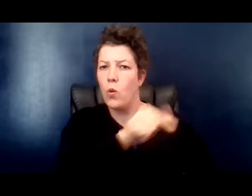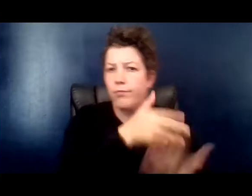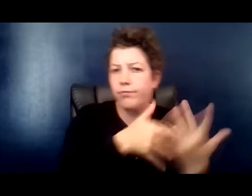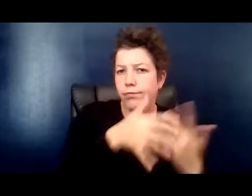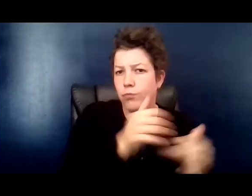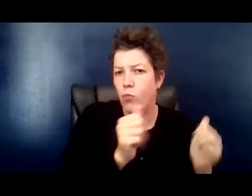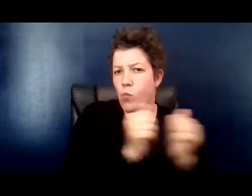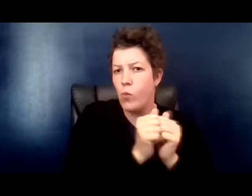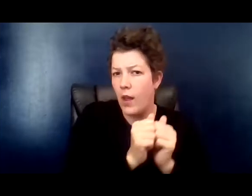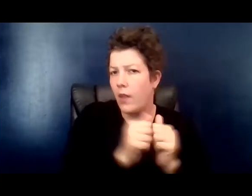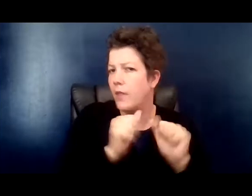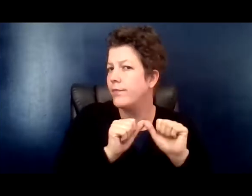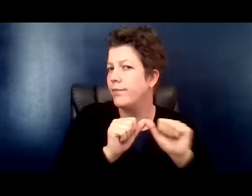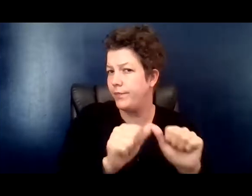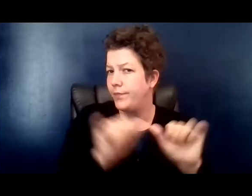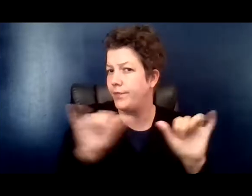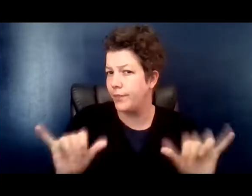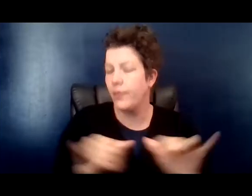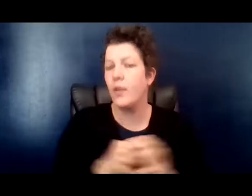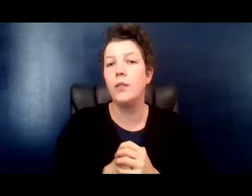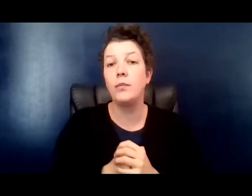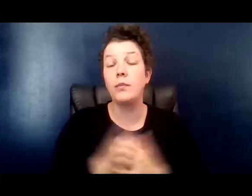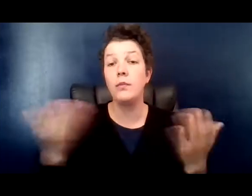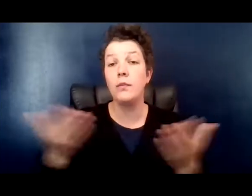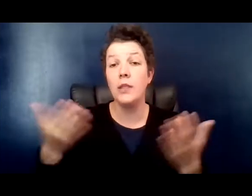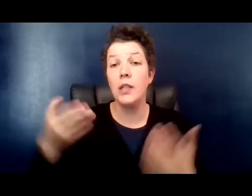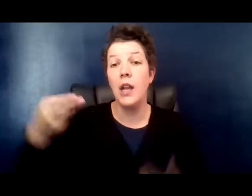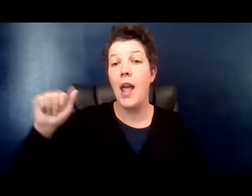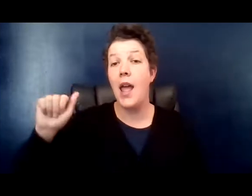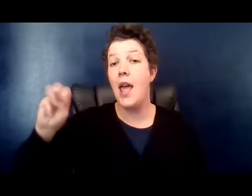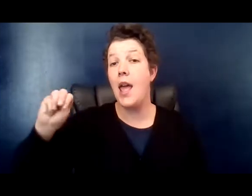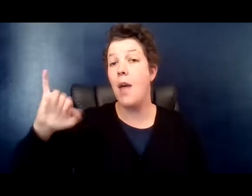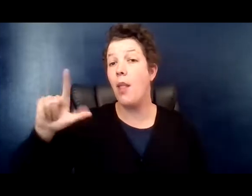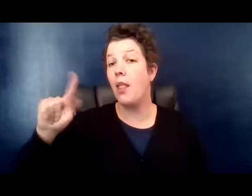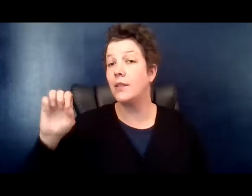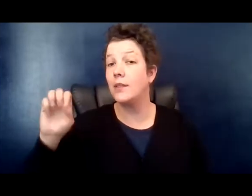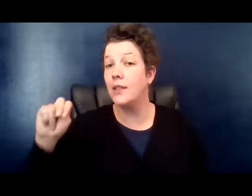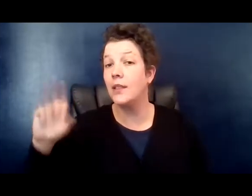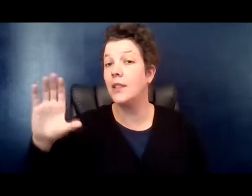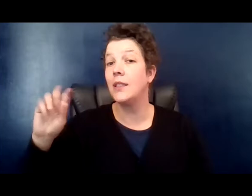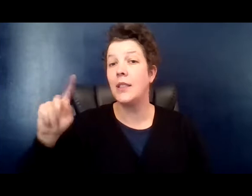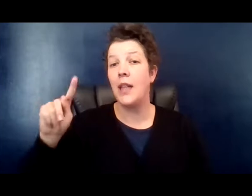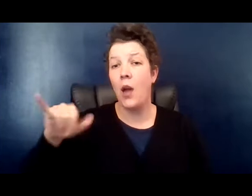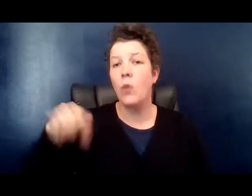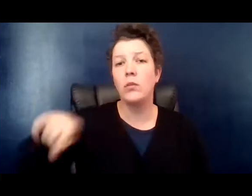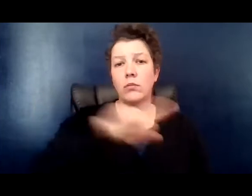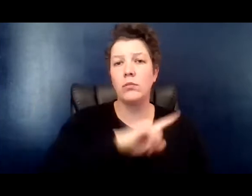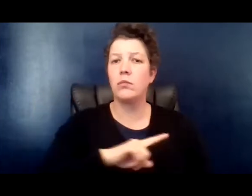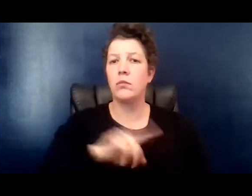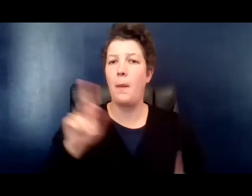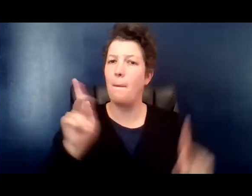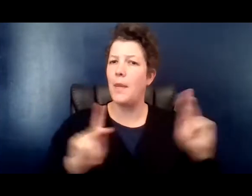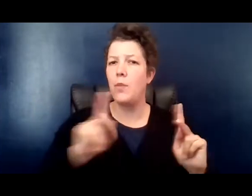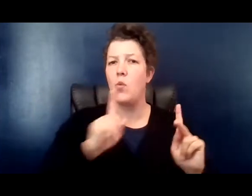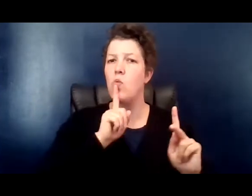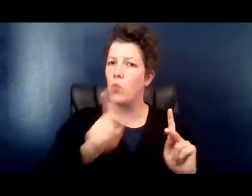the directions that they've been given here in Hamilton County, and we hope that they will continue to do so. Again, with the